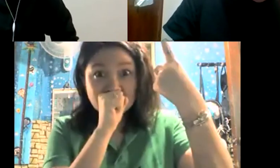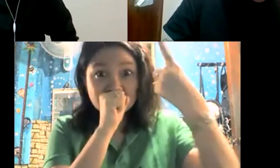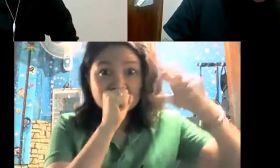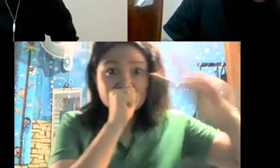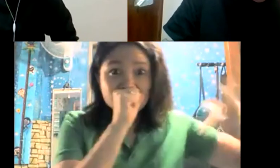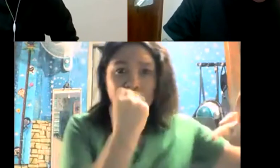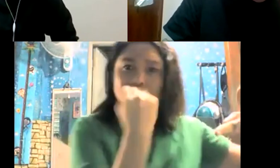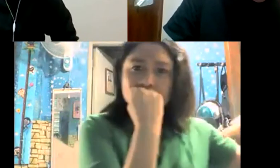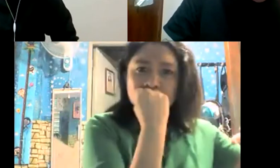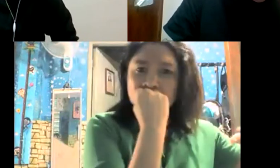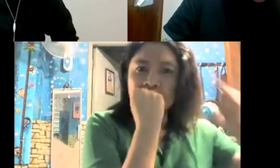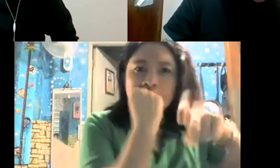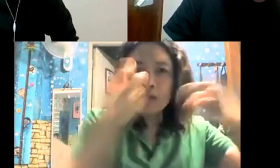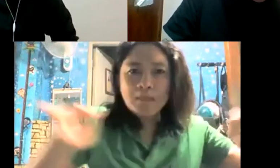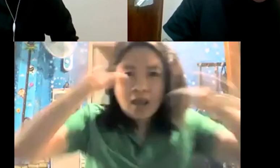there,